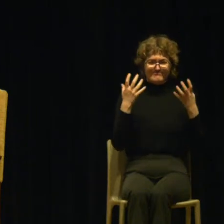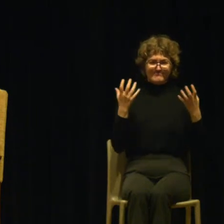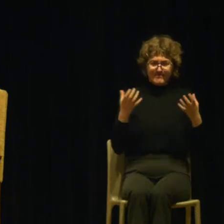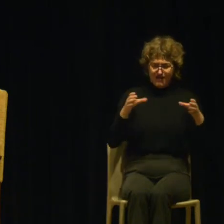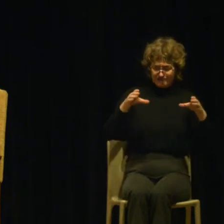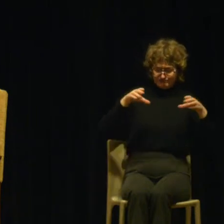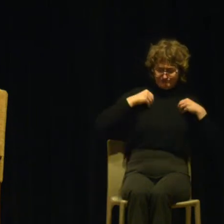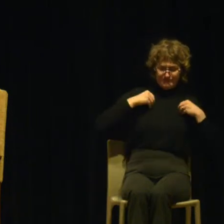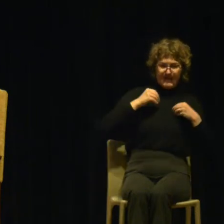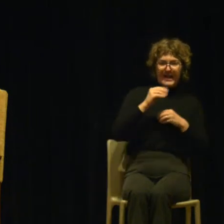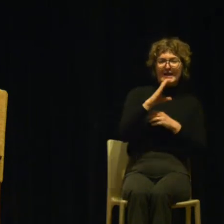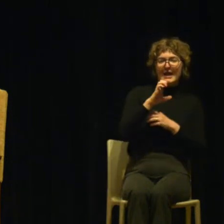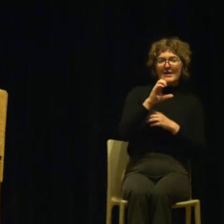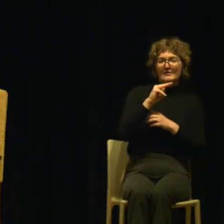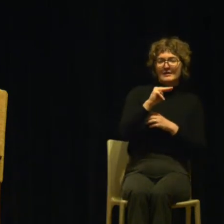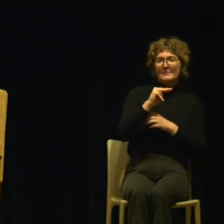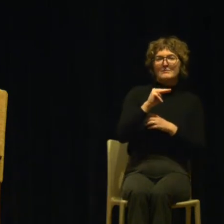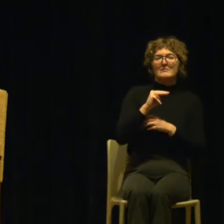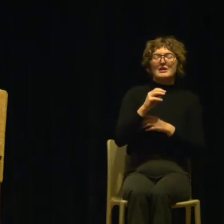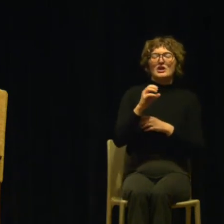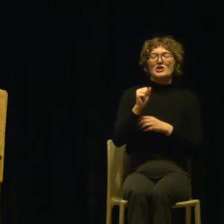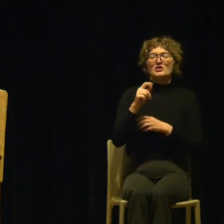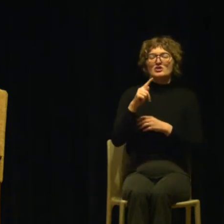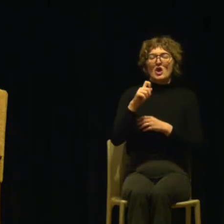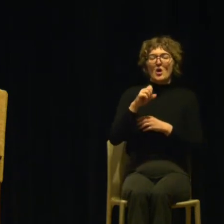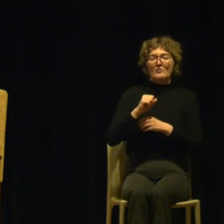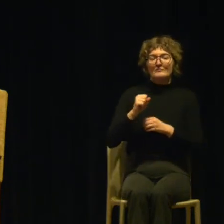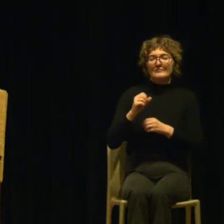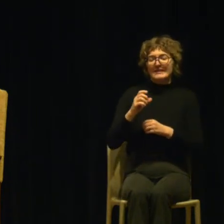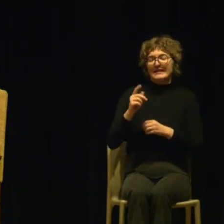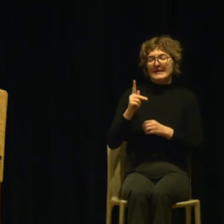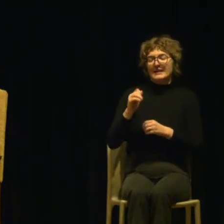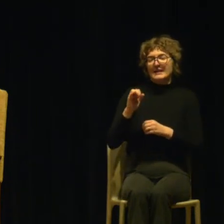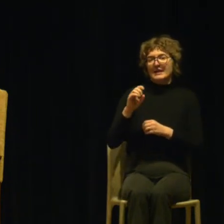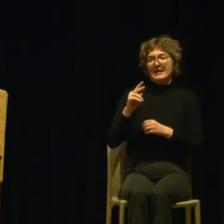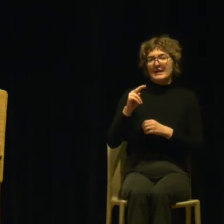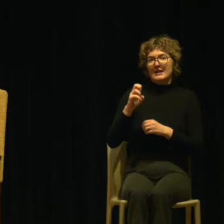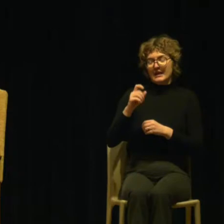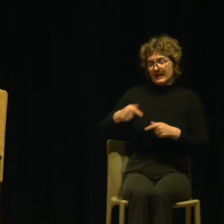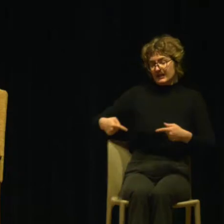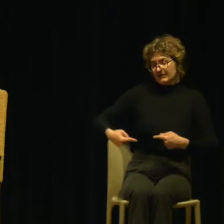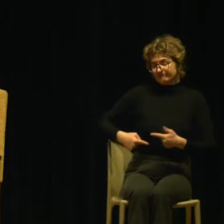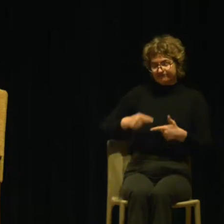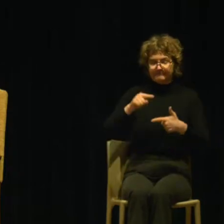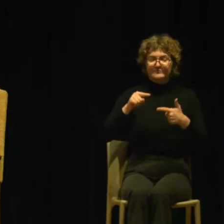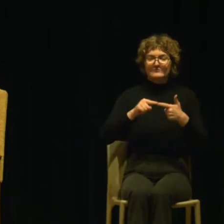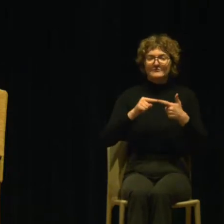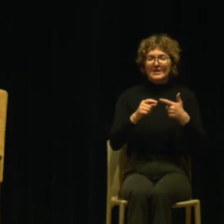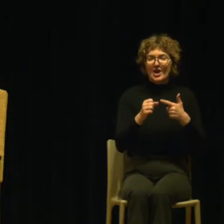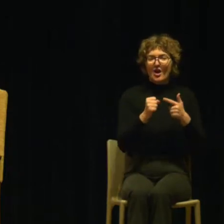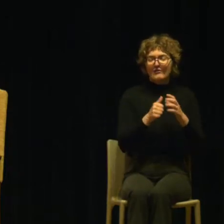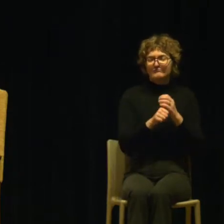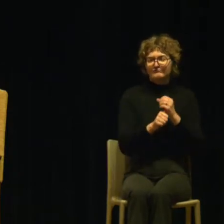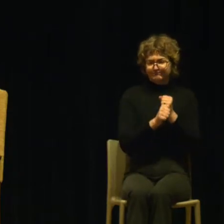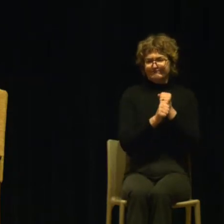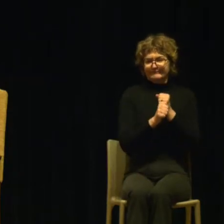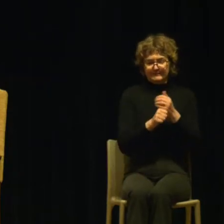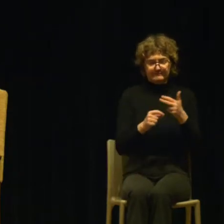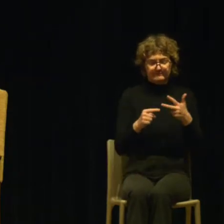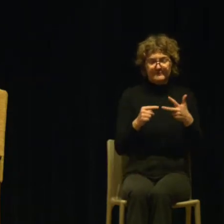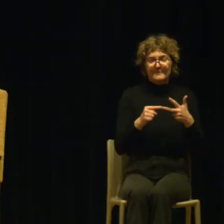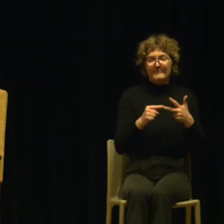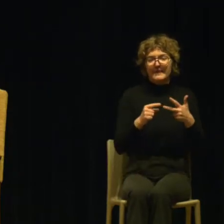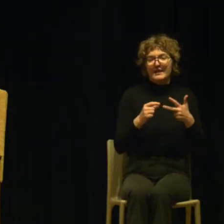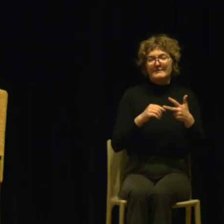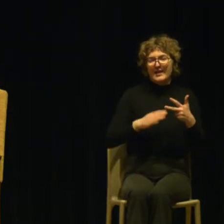cause calcium stones in your kidney stones, constipation, stomach upset, and